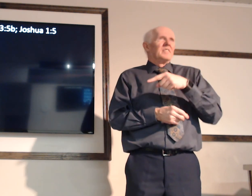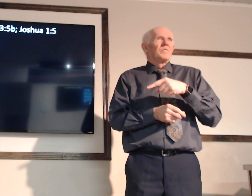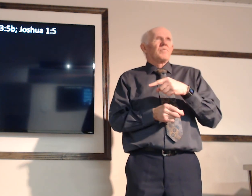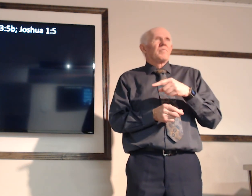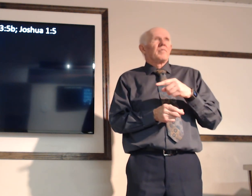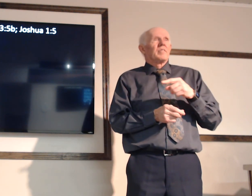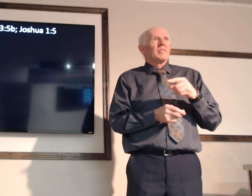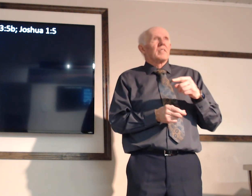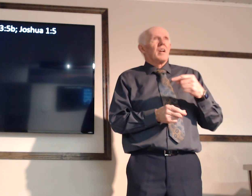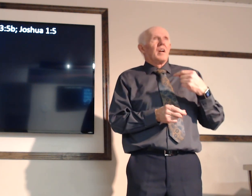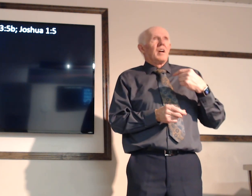Something to add.